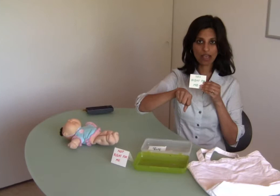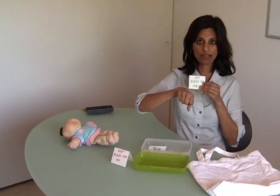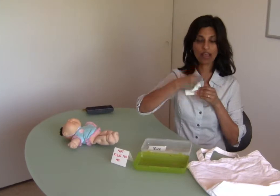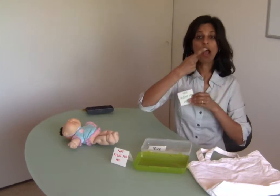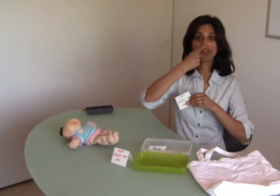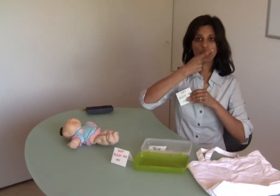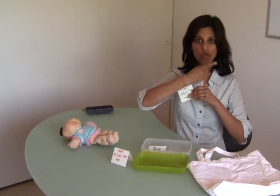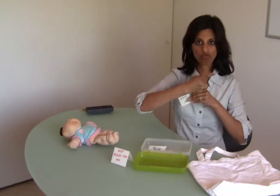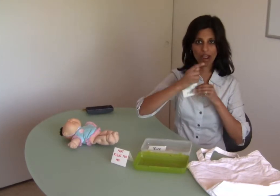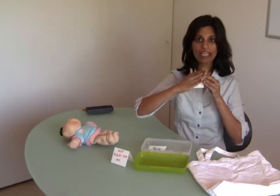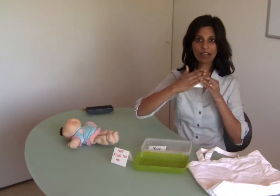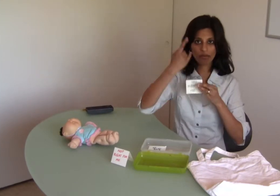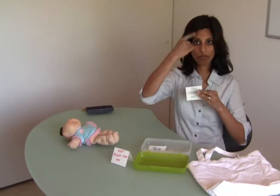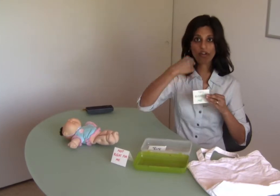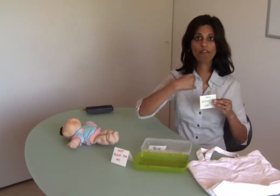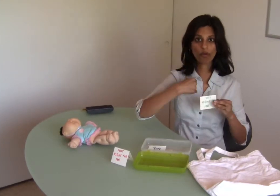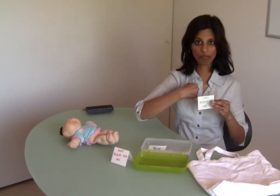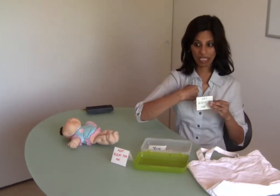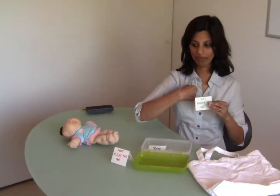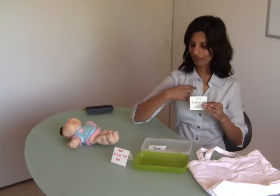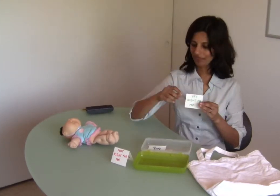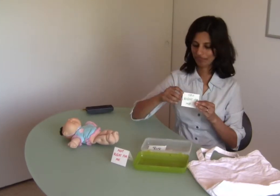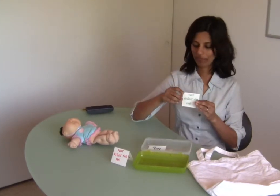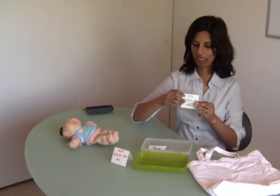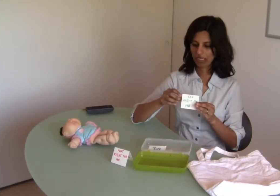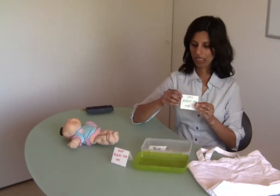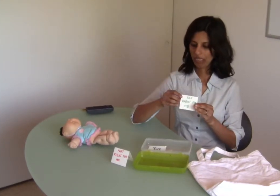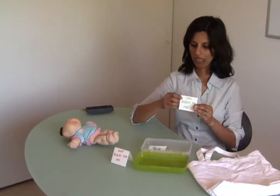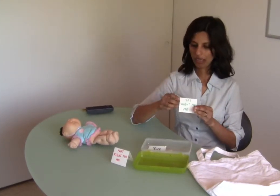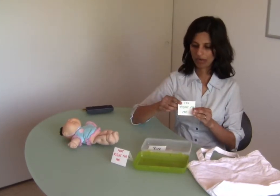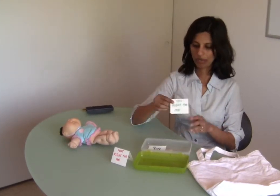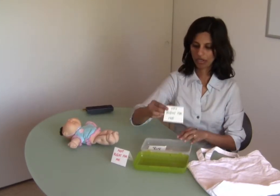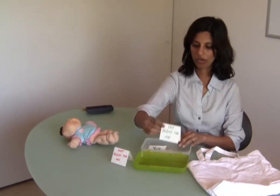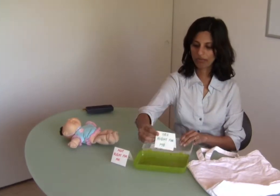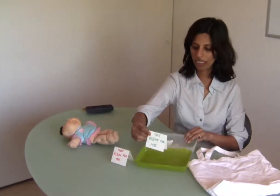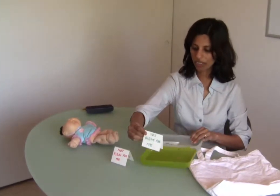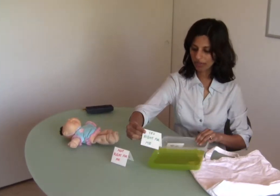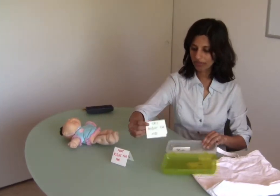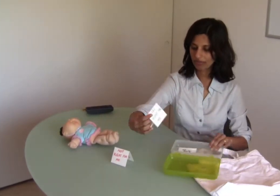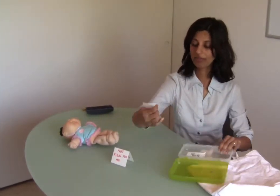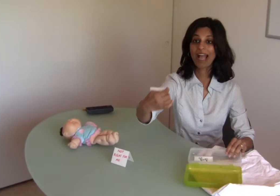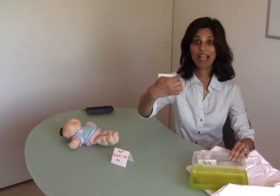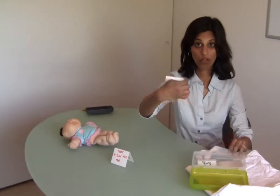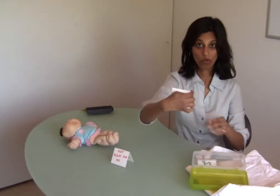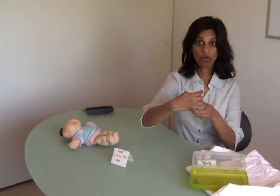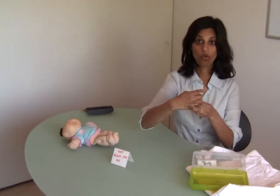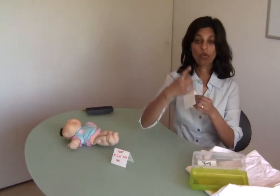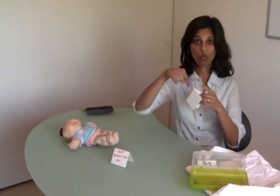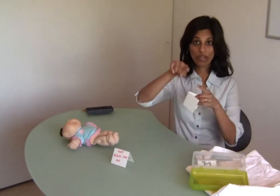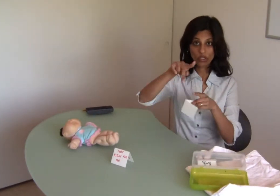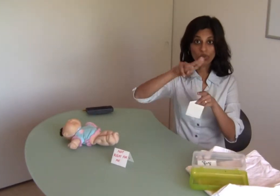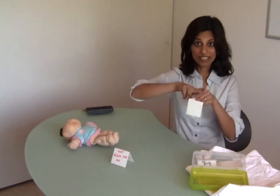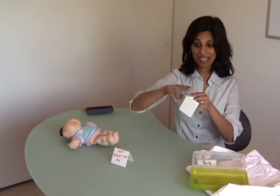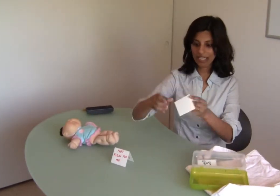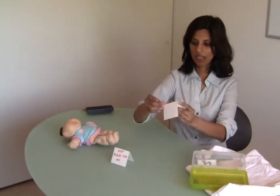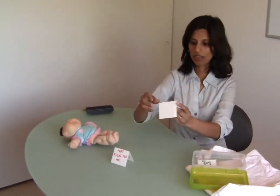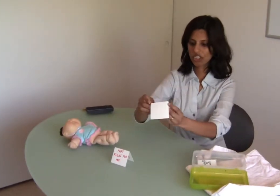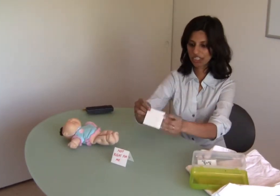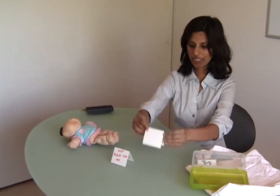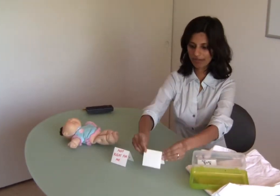Yes, the right book for me. I'm going to put it over here. When you sit, turn it